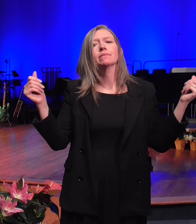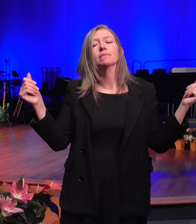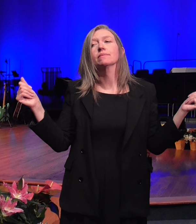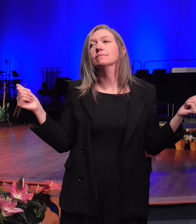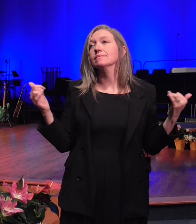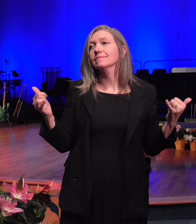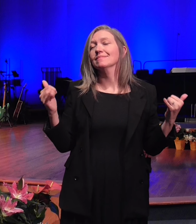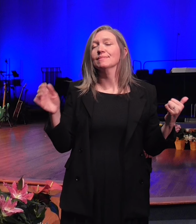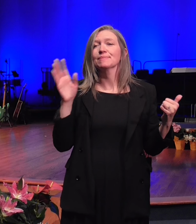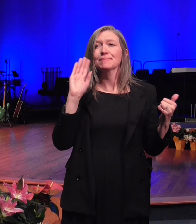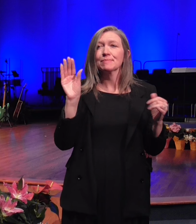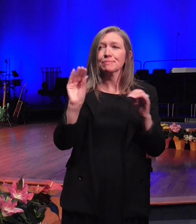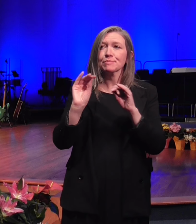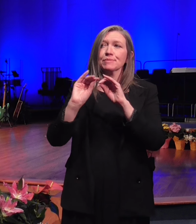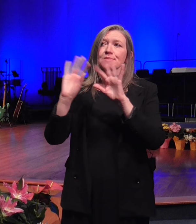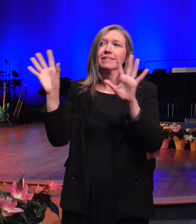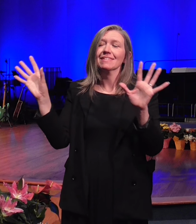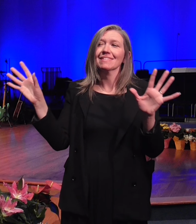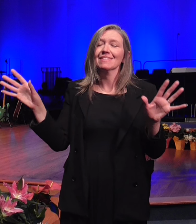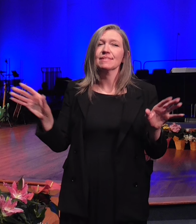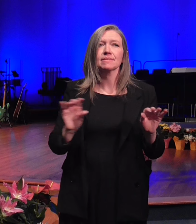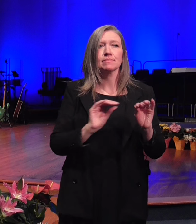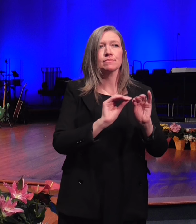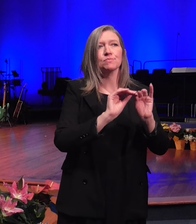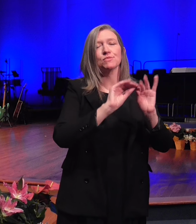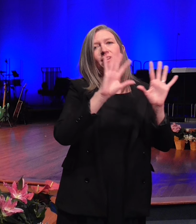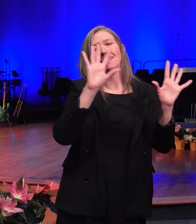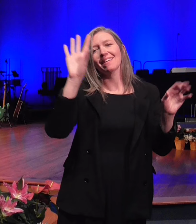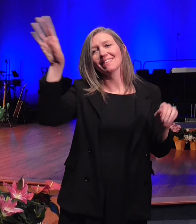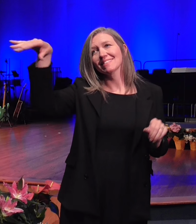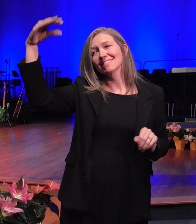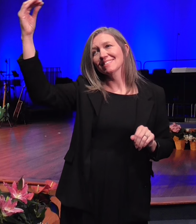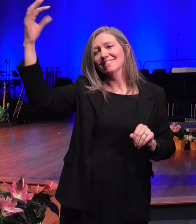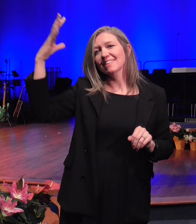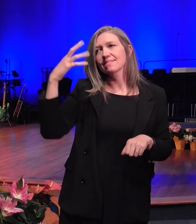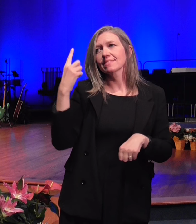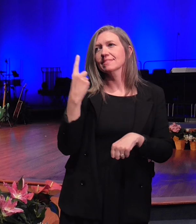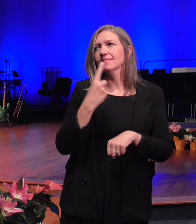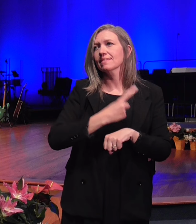a bright, bright, sunshiny